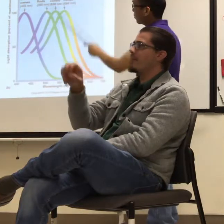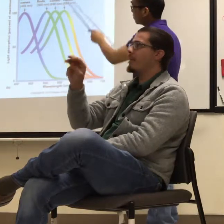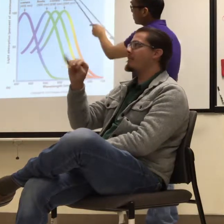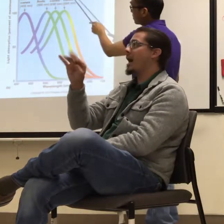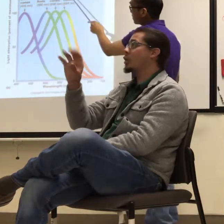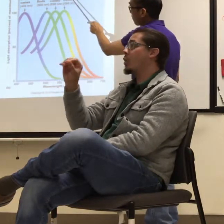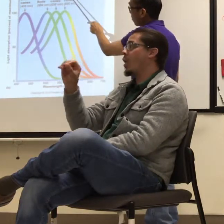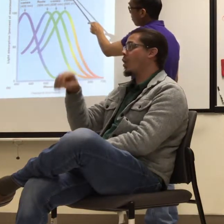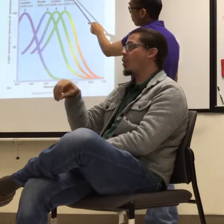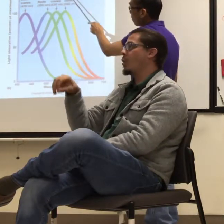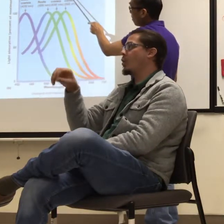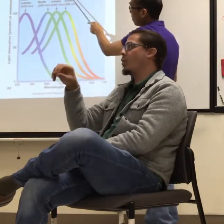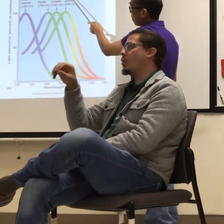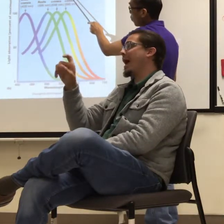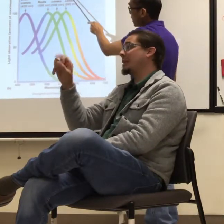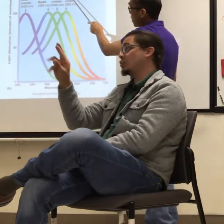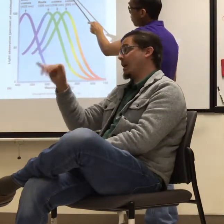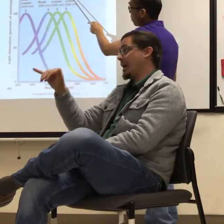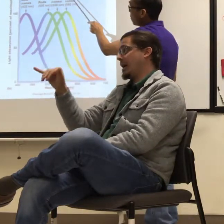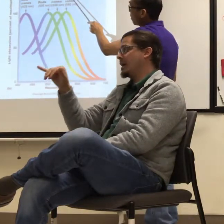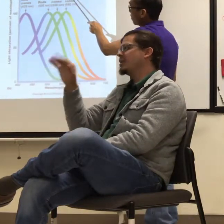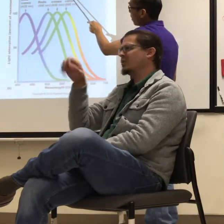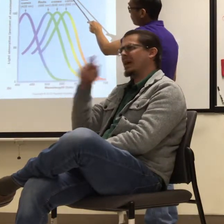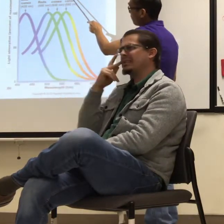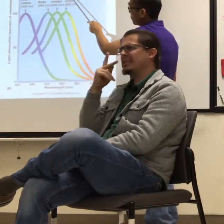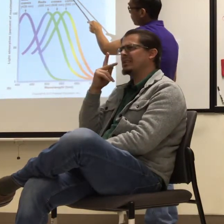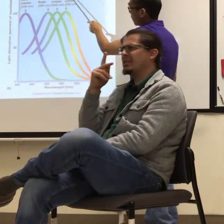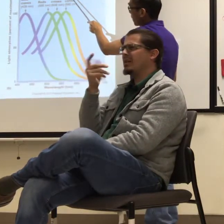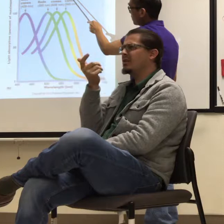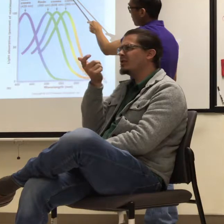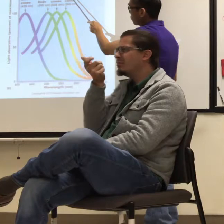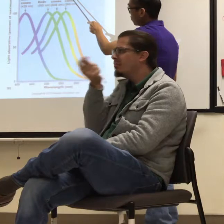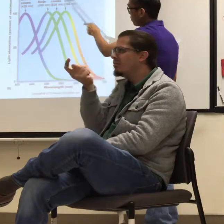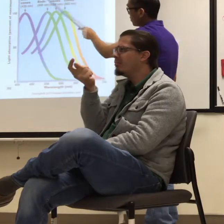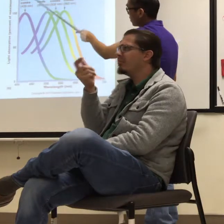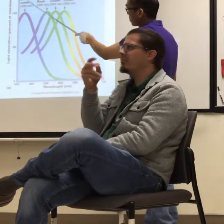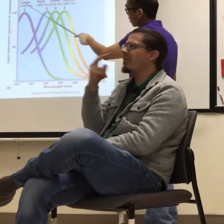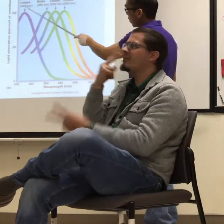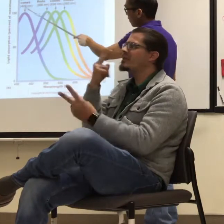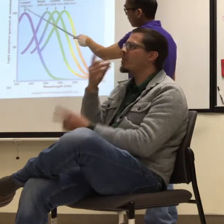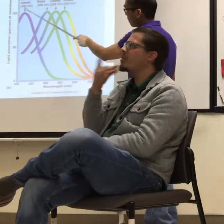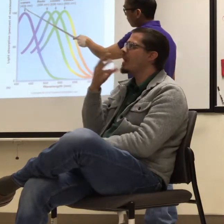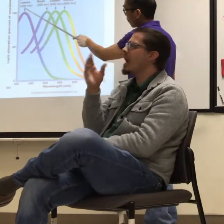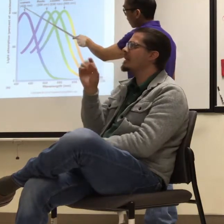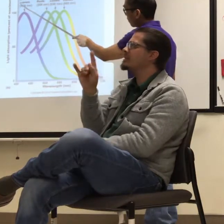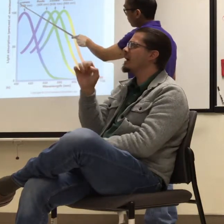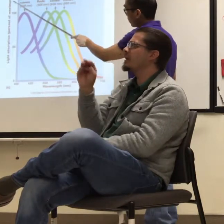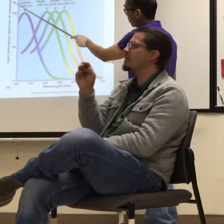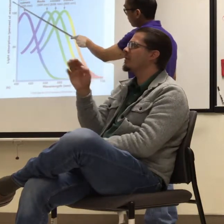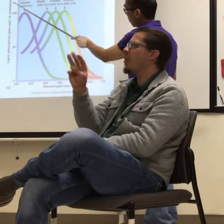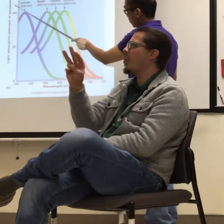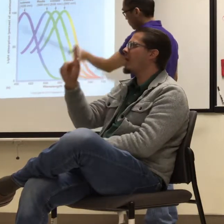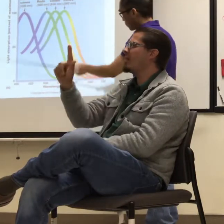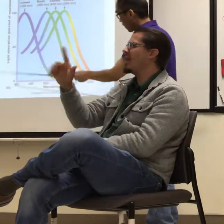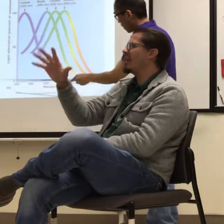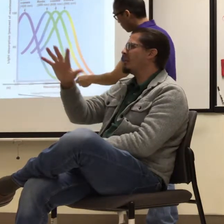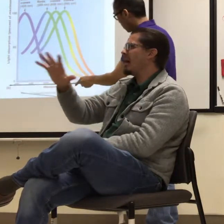see them. You can only see this small window of the visible light spectrum, which is a wavelength of around,